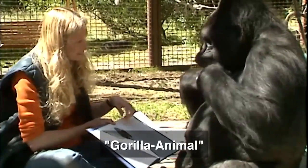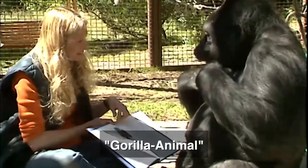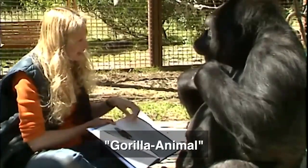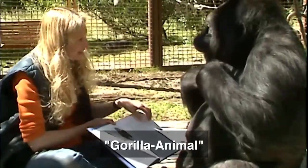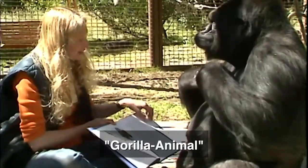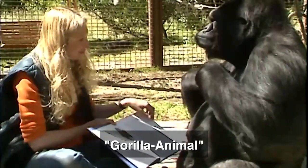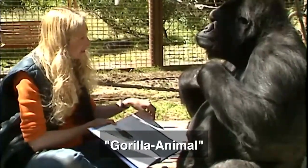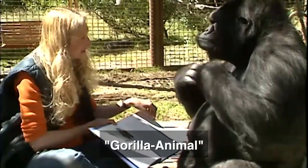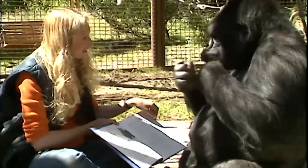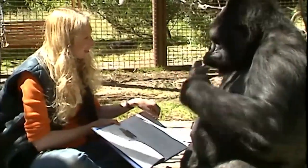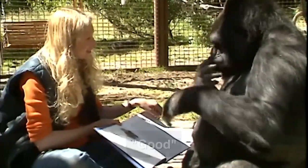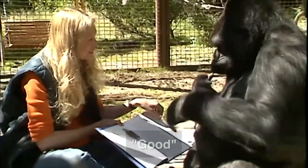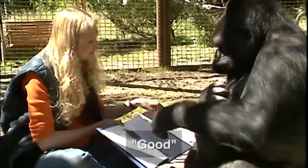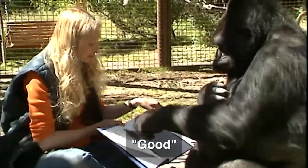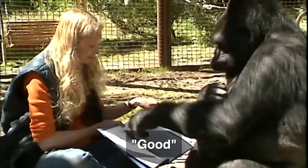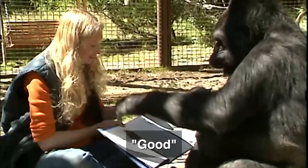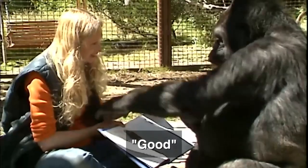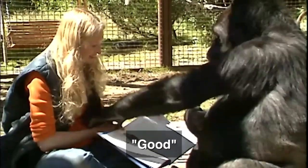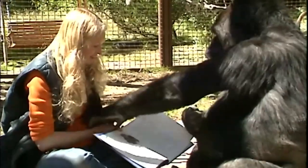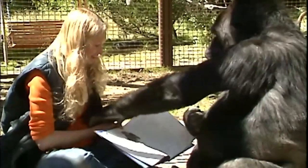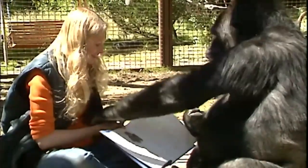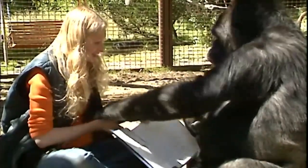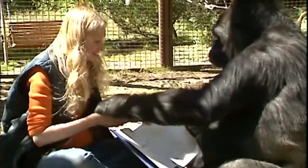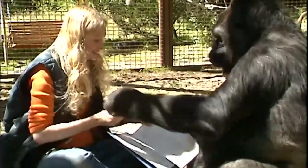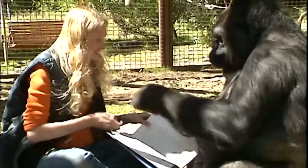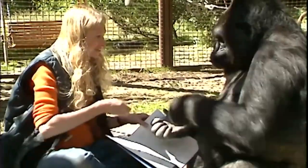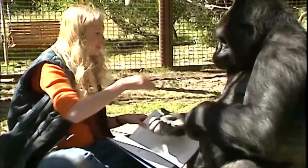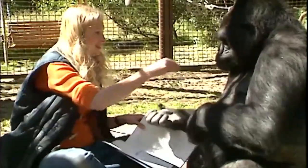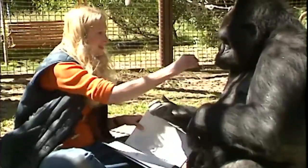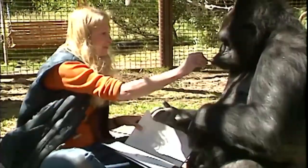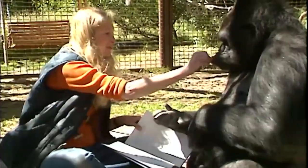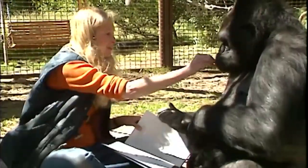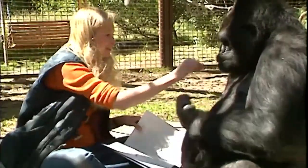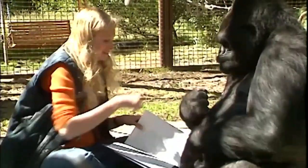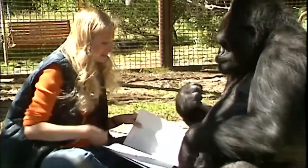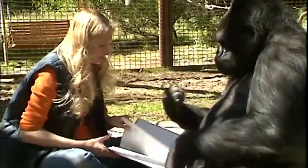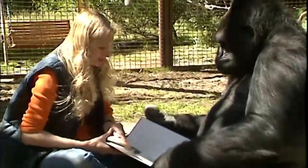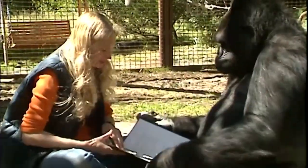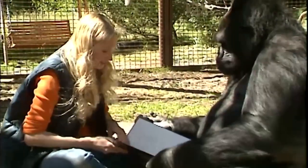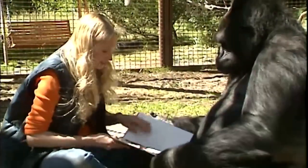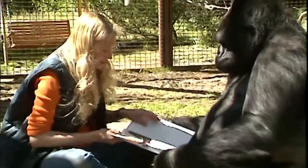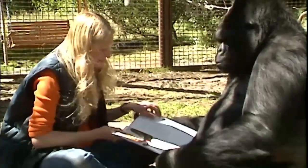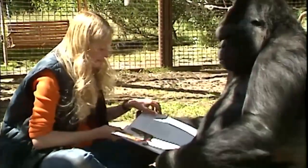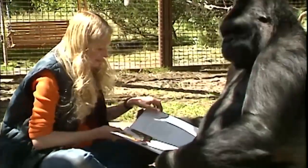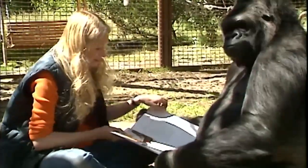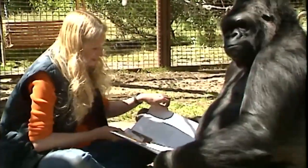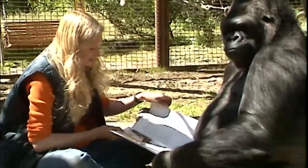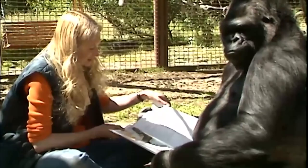Gorilla, animal. Good. Yes. Gorilla, animal, good. There's a little something for you. Let's look